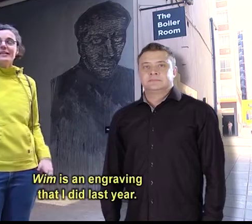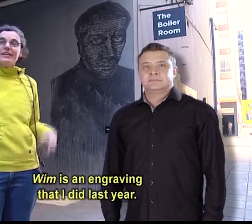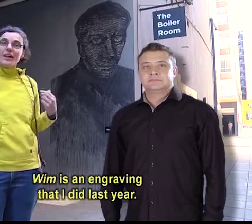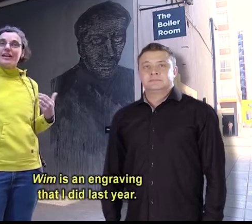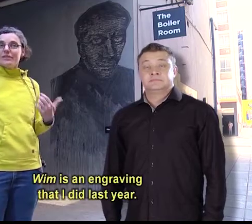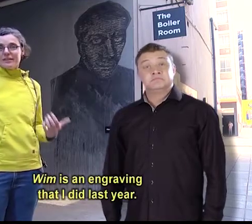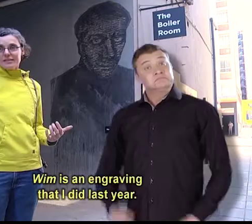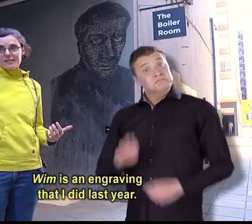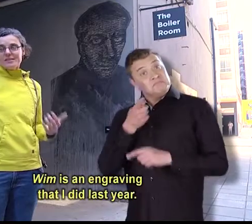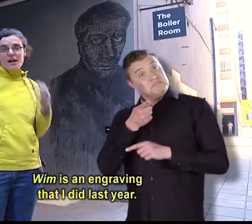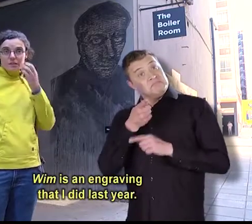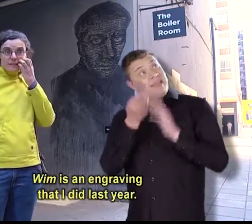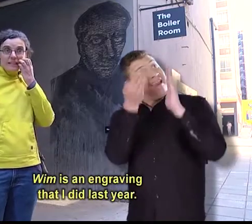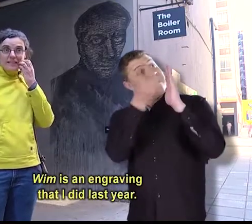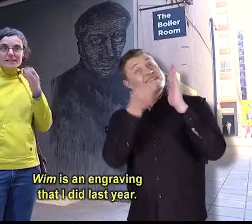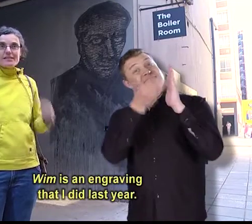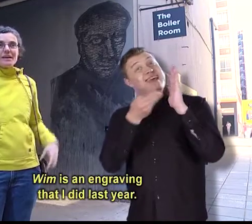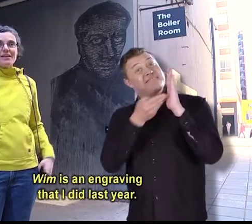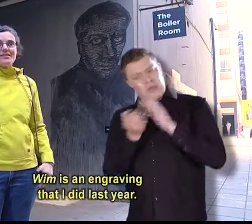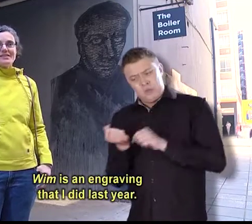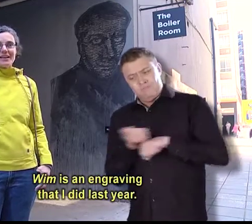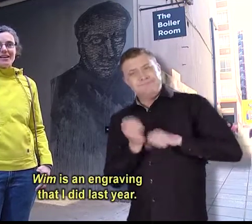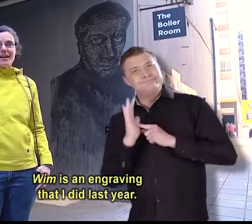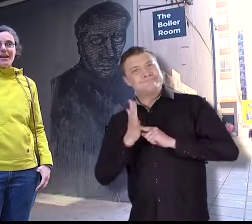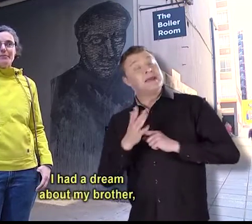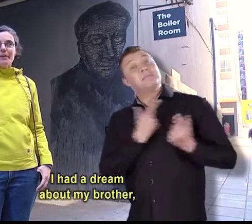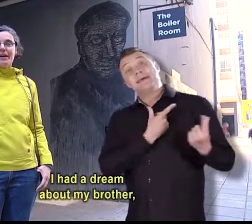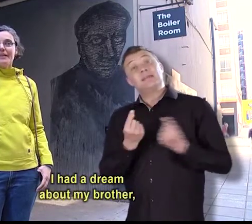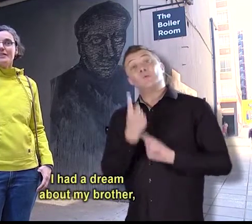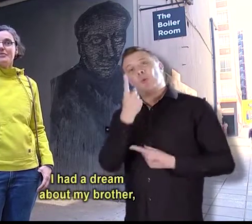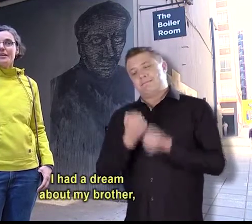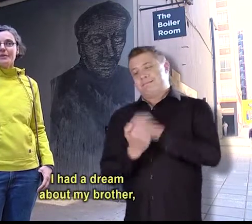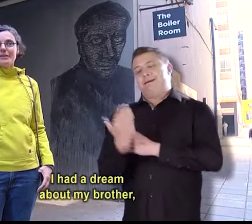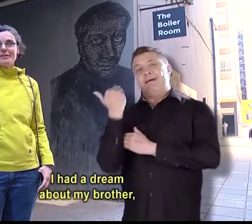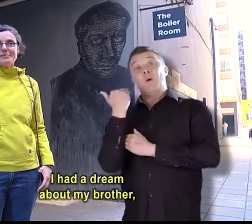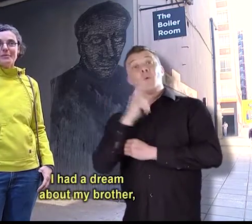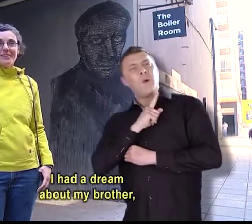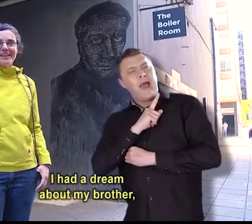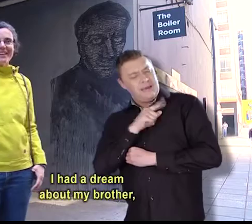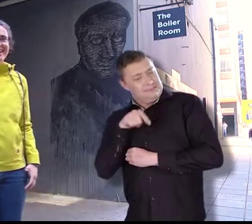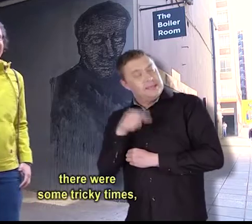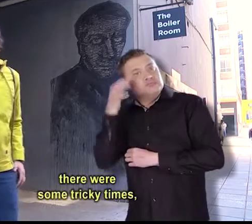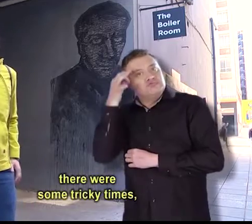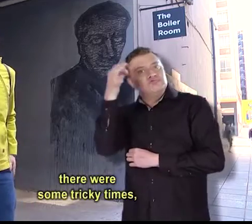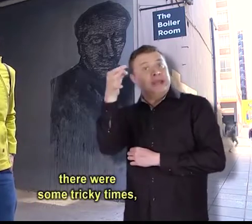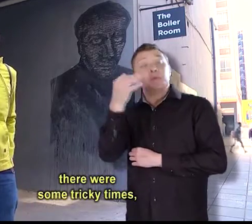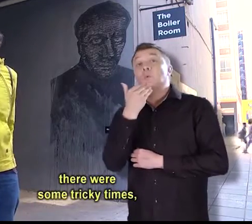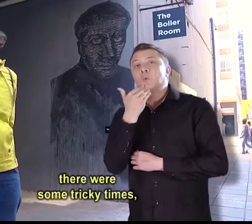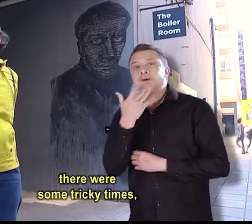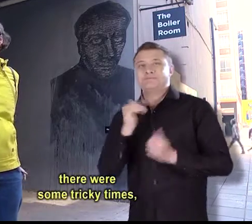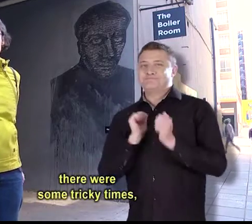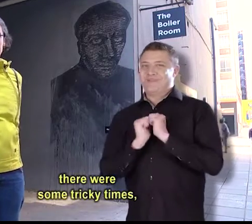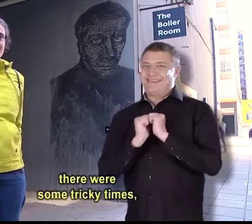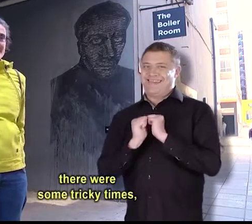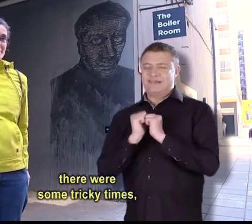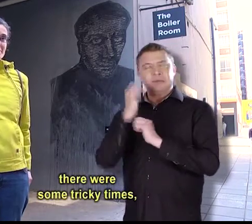Vim is an engraving. It's an artwork that I did last year. I had a dream about my brother And when we